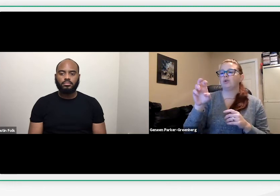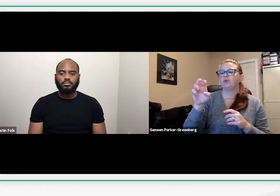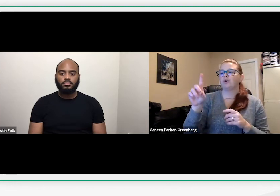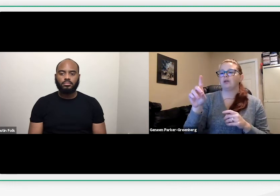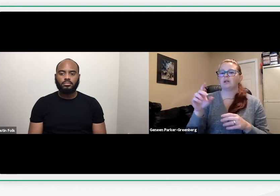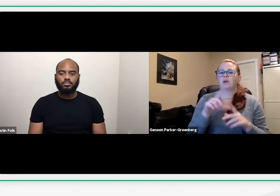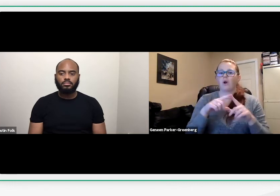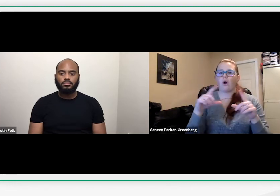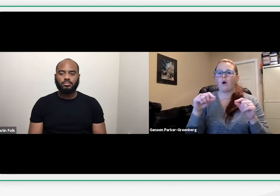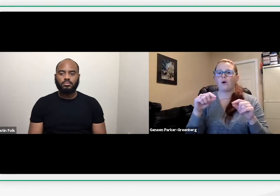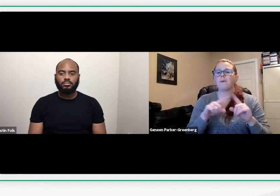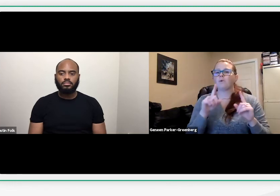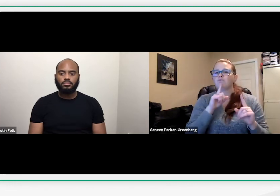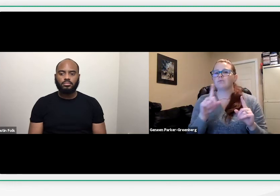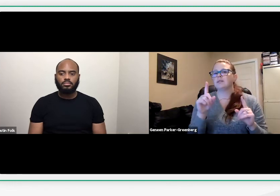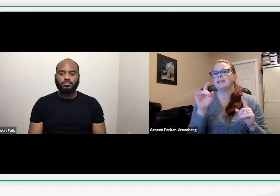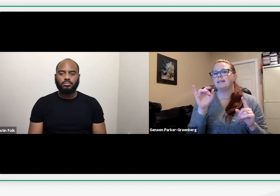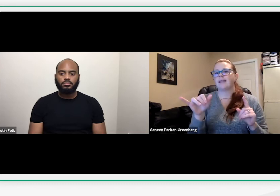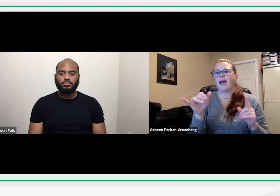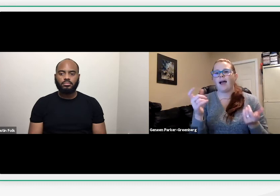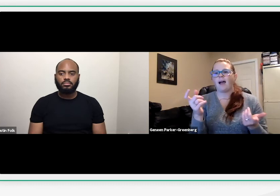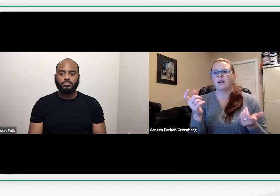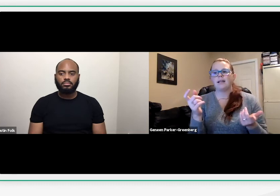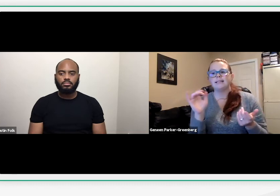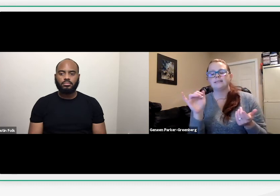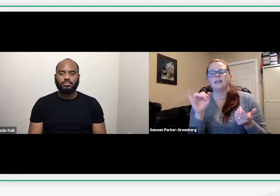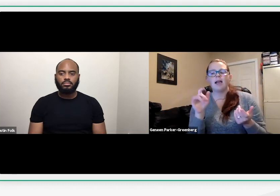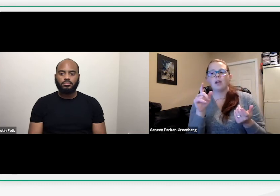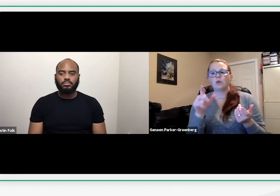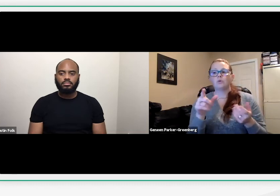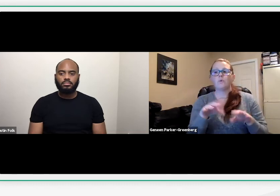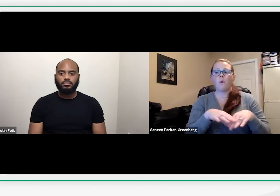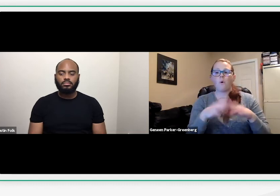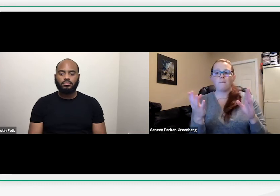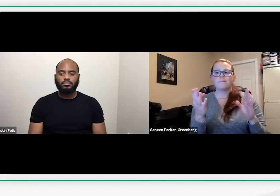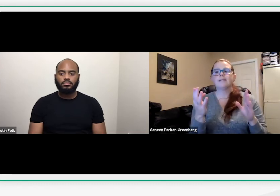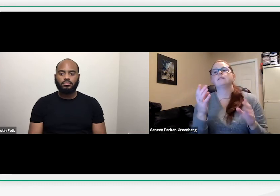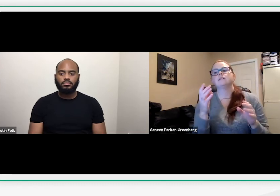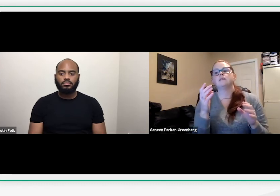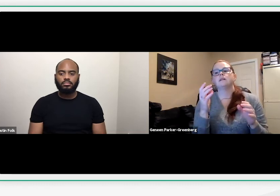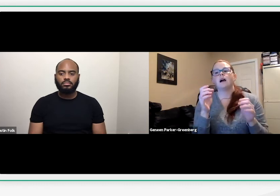And, you may have heard of secured cards.